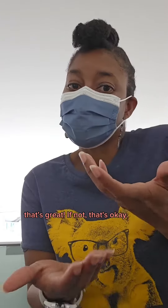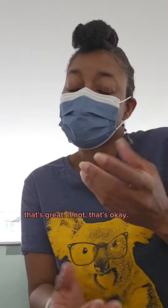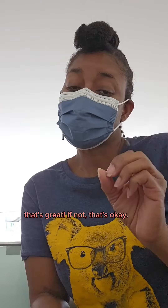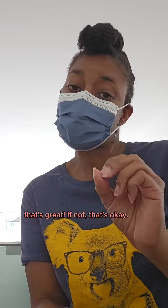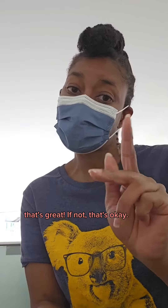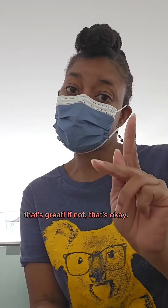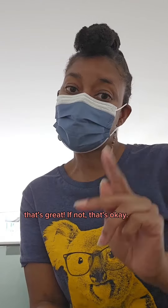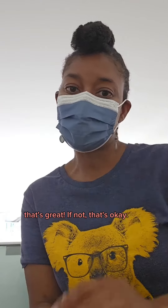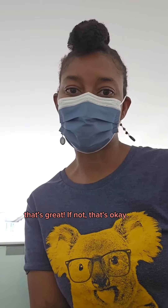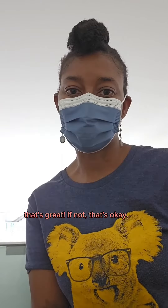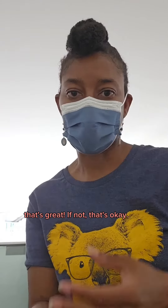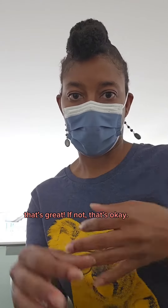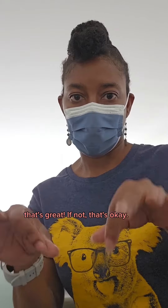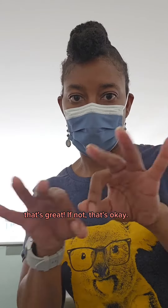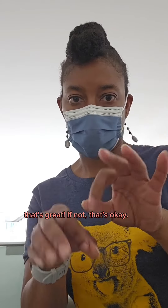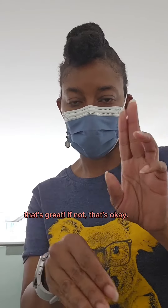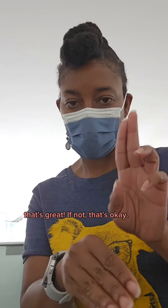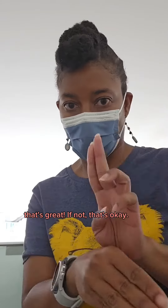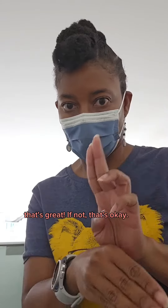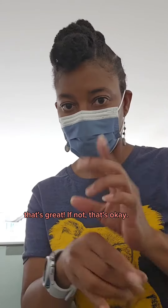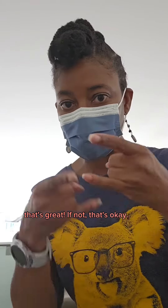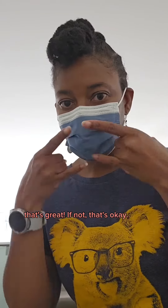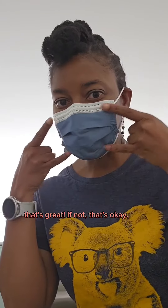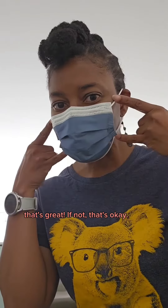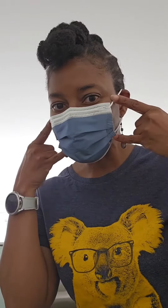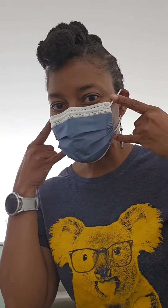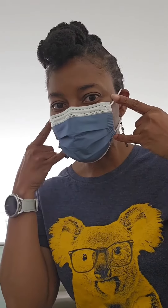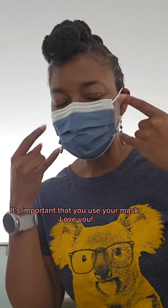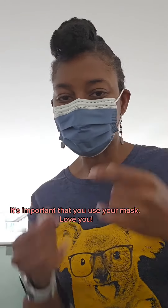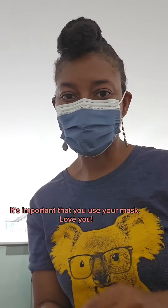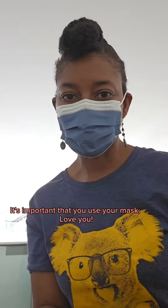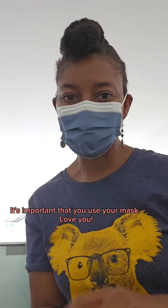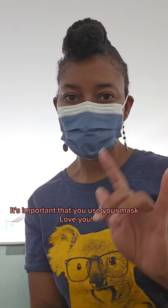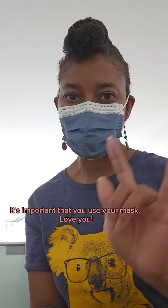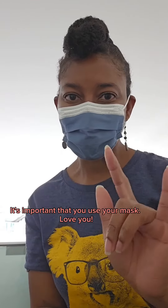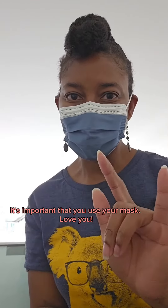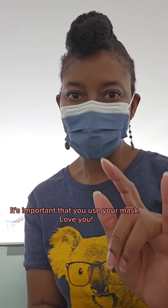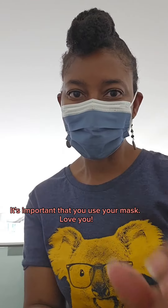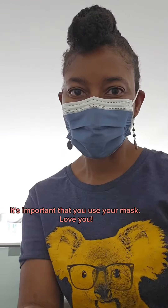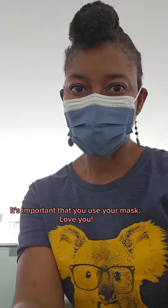great. If not, that's okay. It's important that you use your mask.